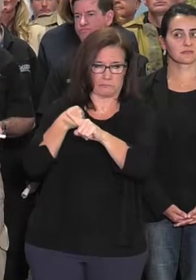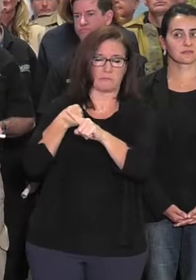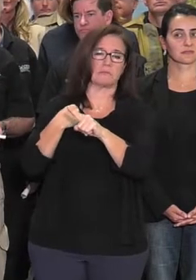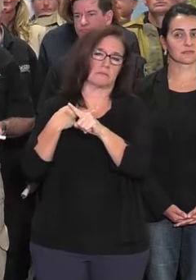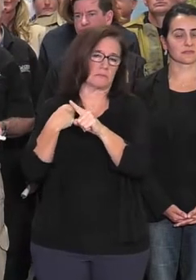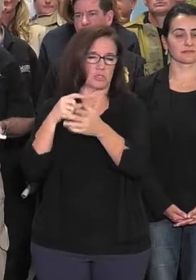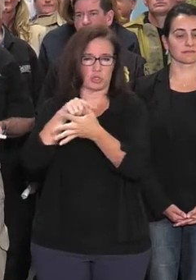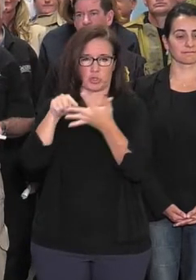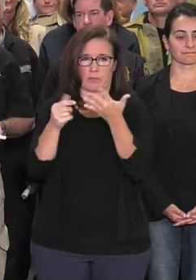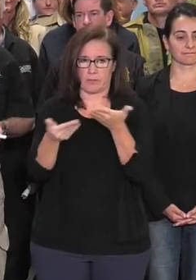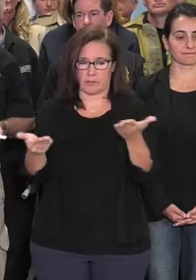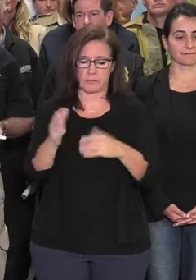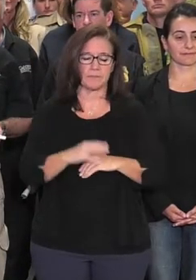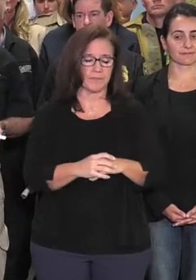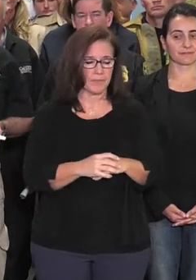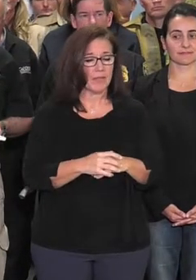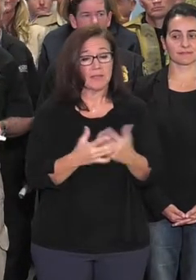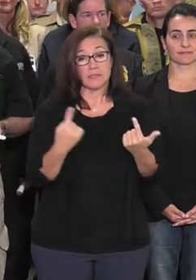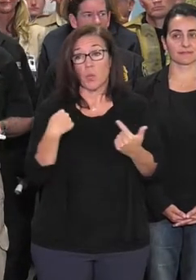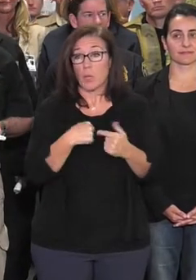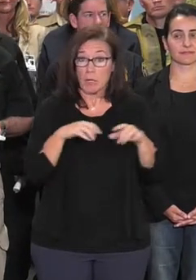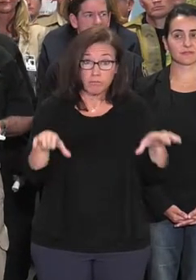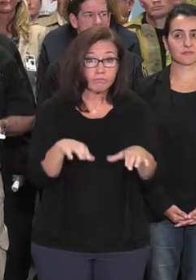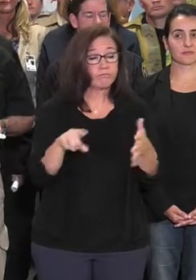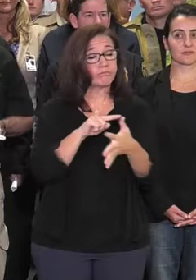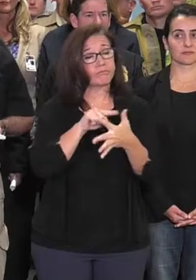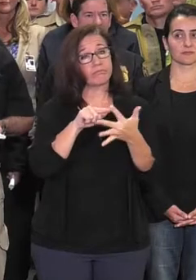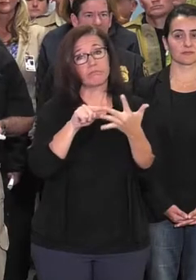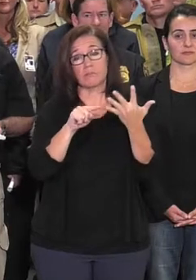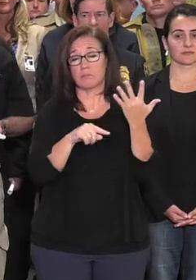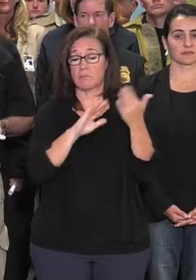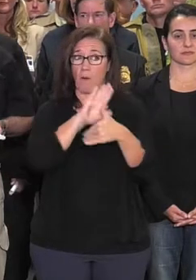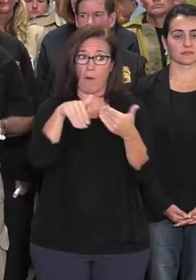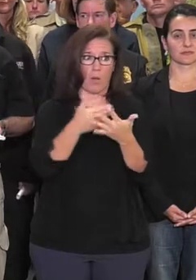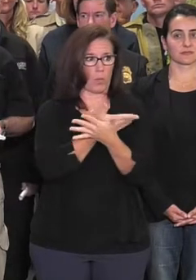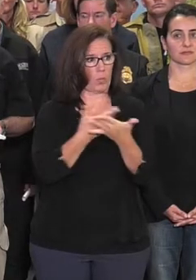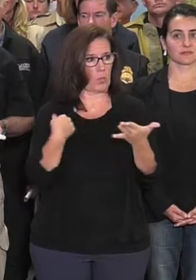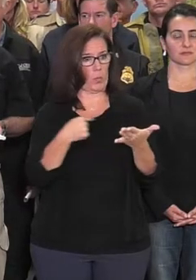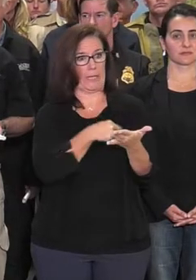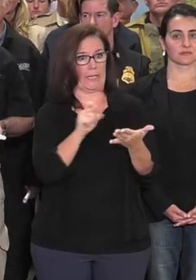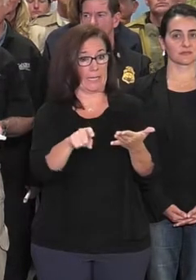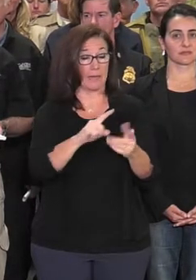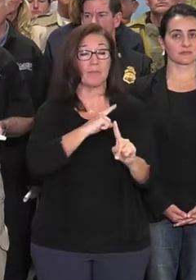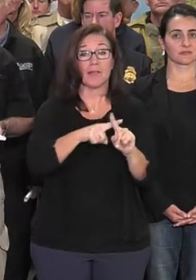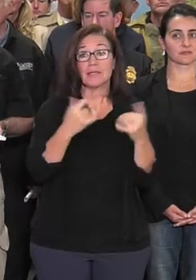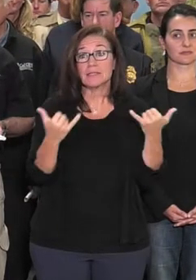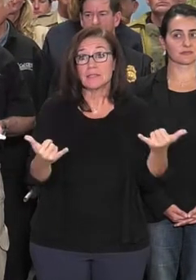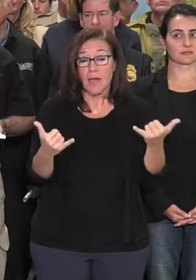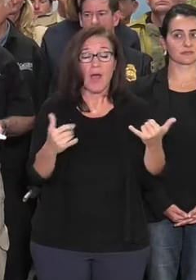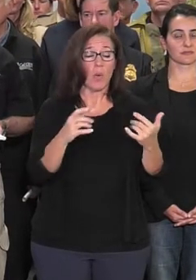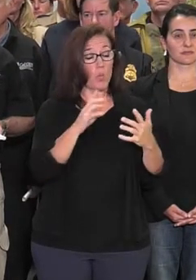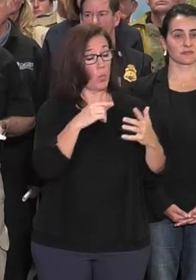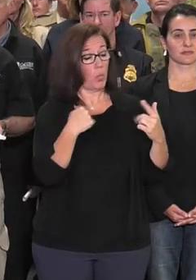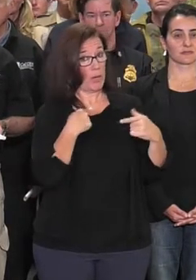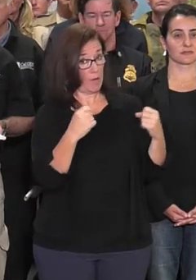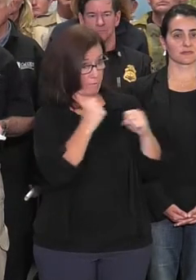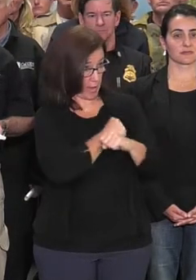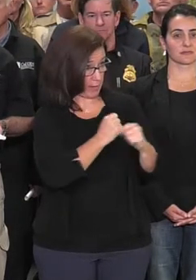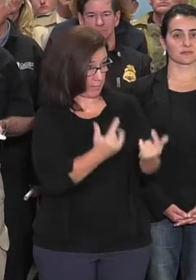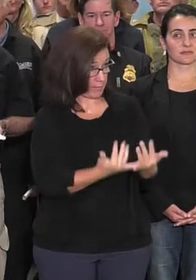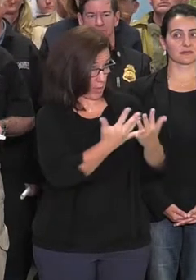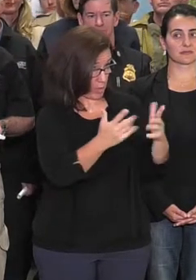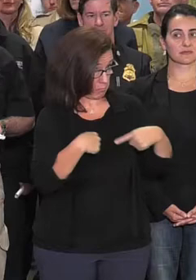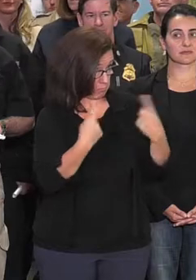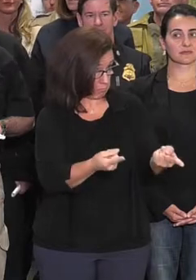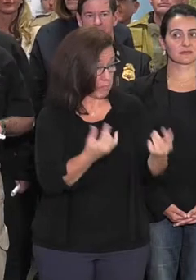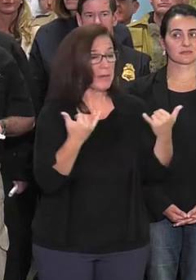done that needs to be done in the firefight, and we are also now beginning the process of working on the recovery and working with the